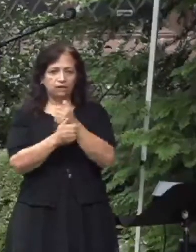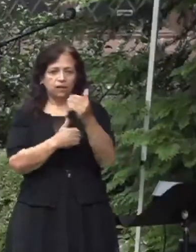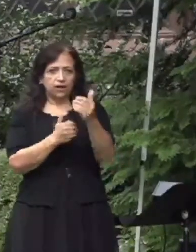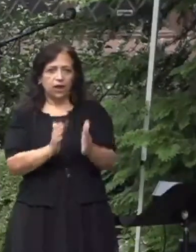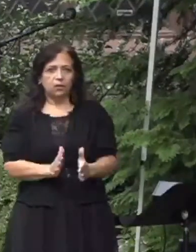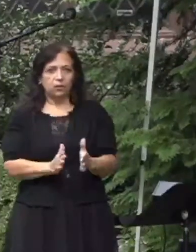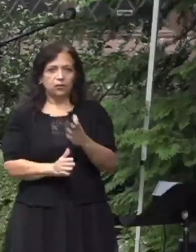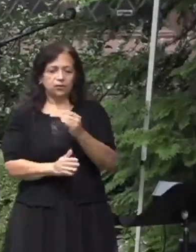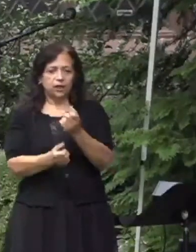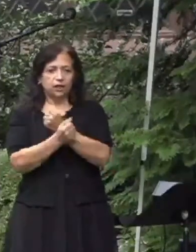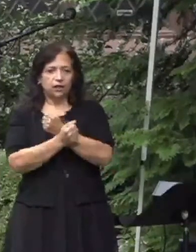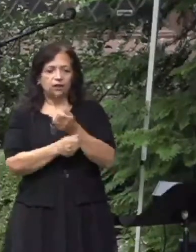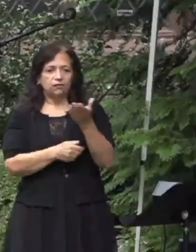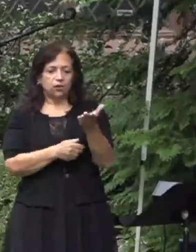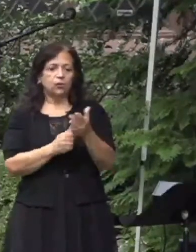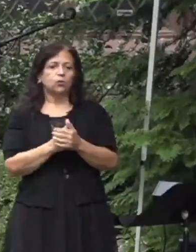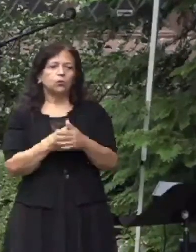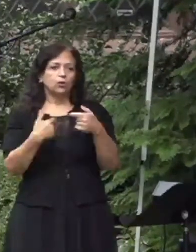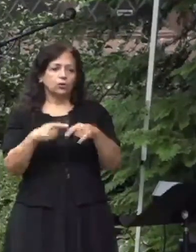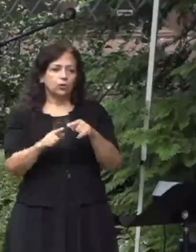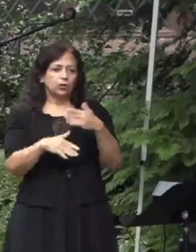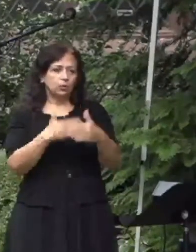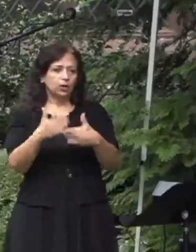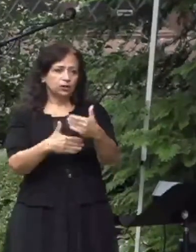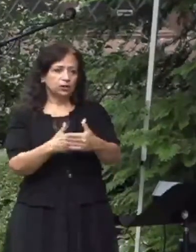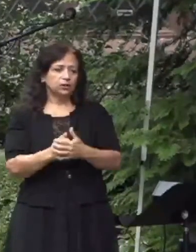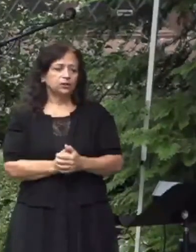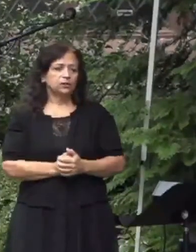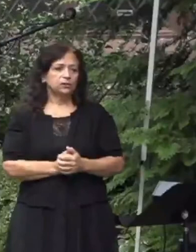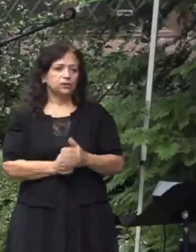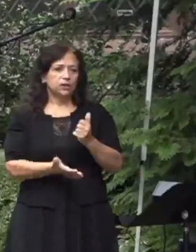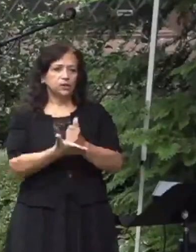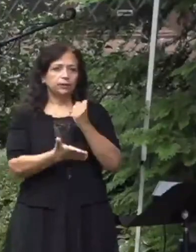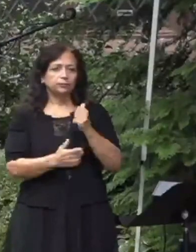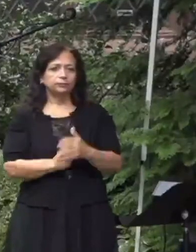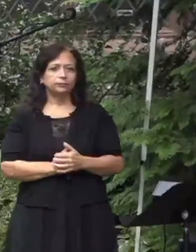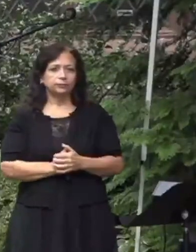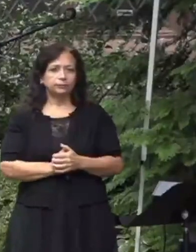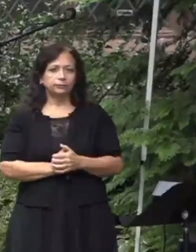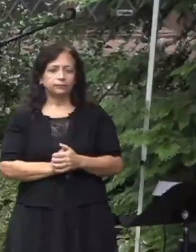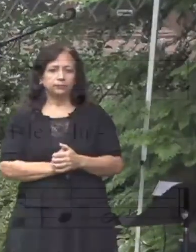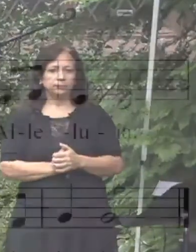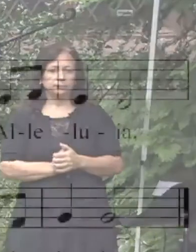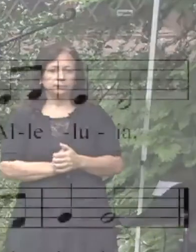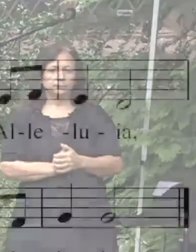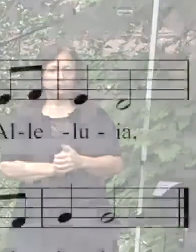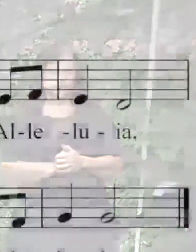and love you during the process. Amen.